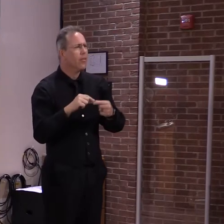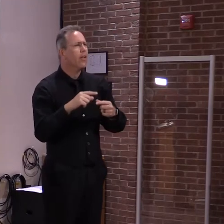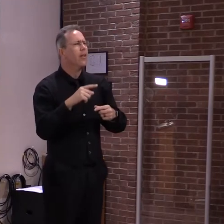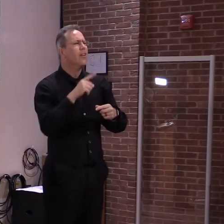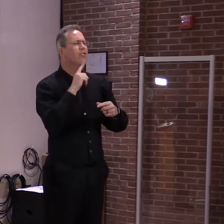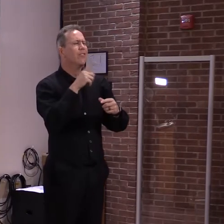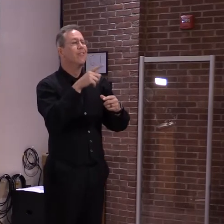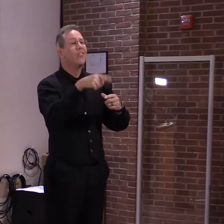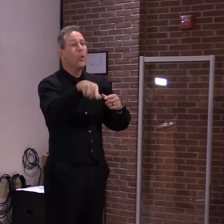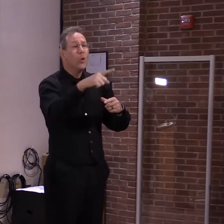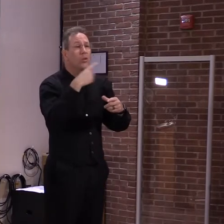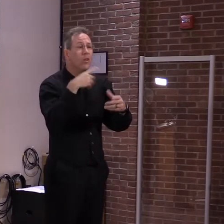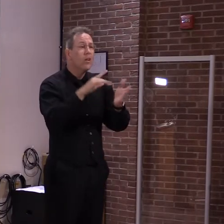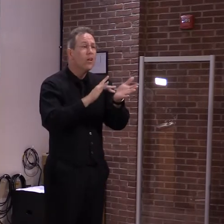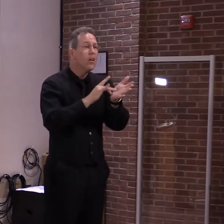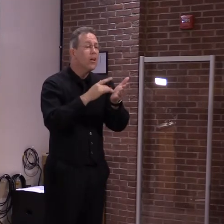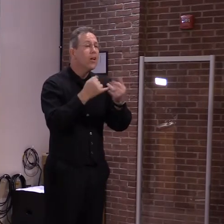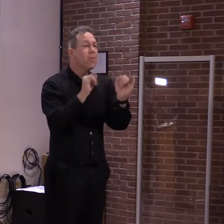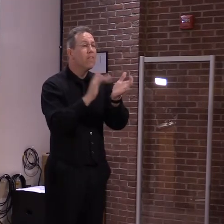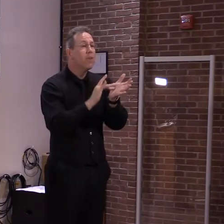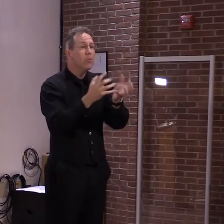that occurs in terms of